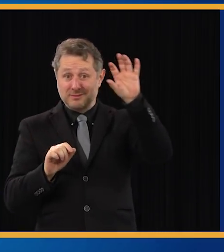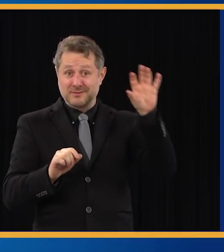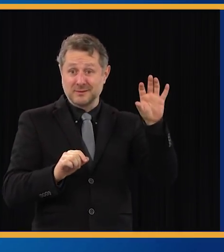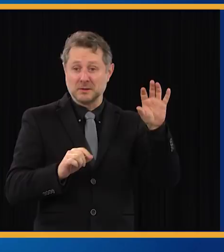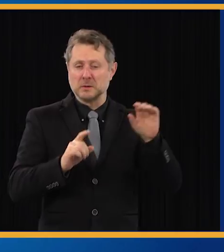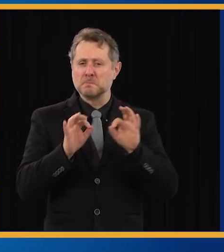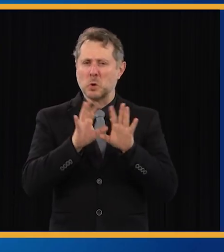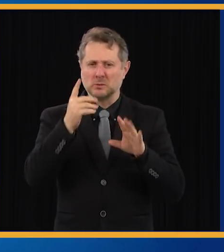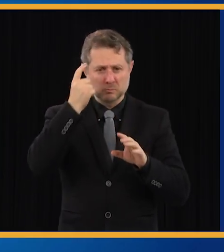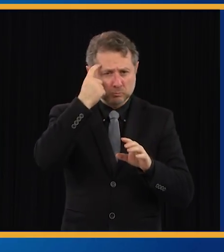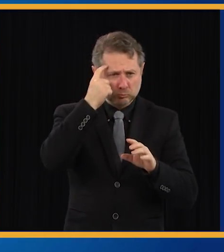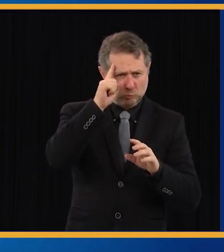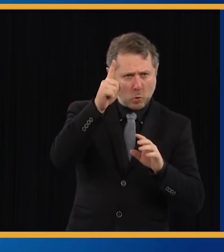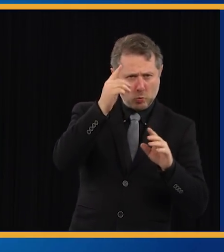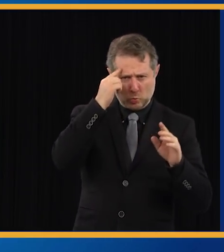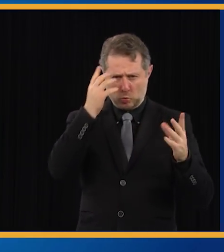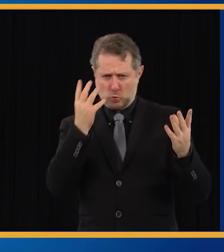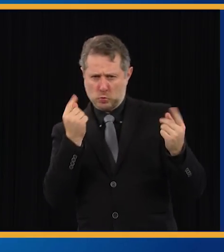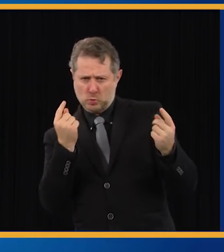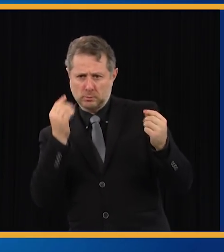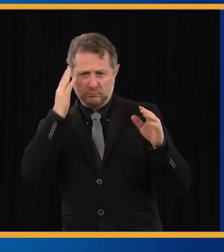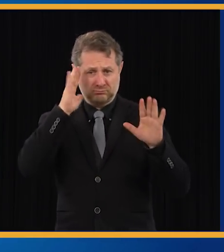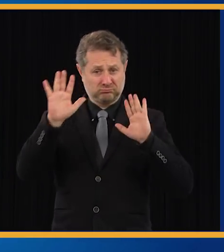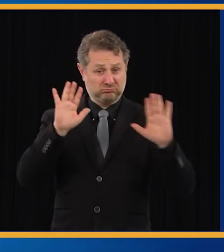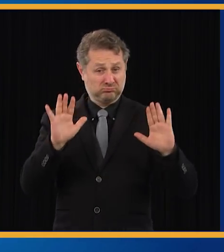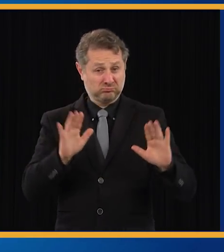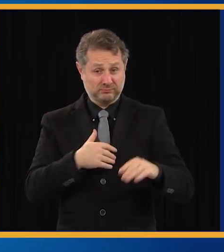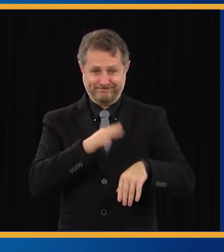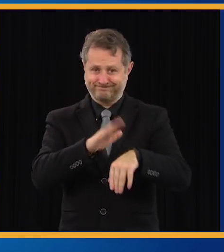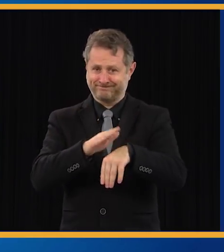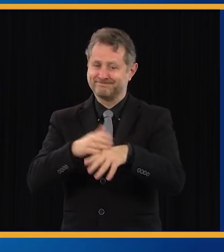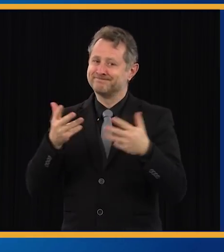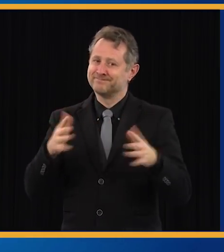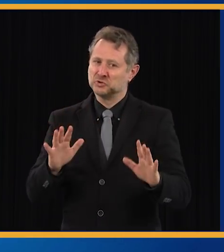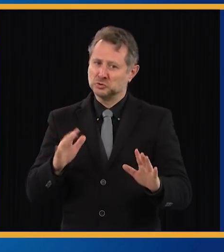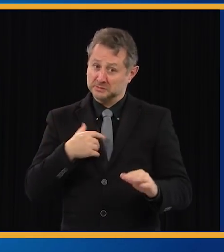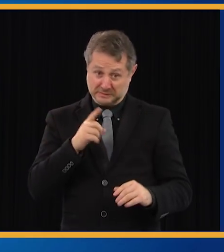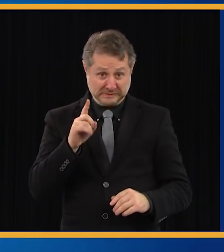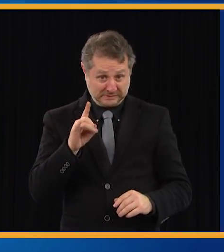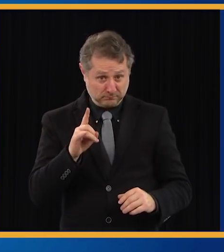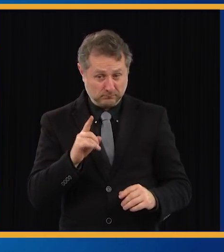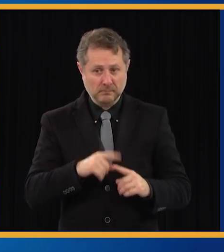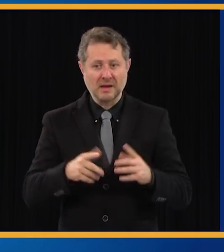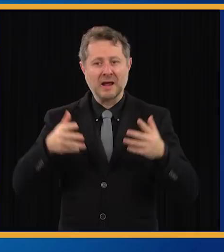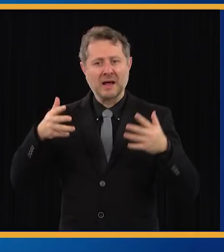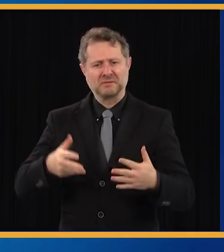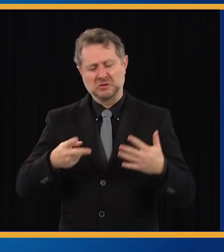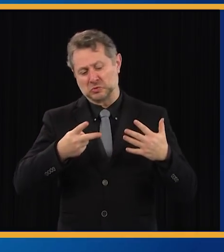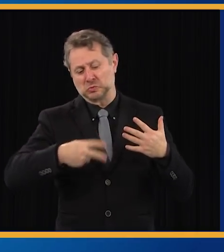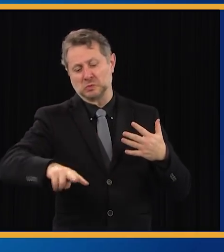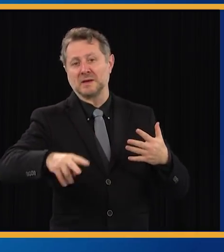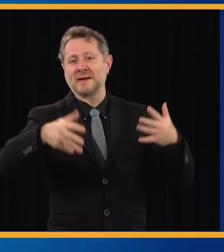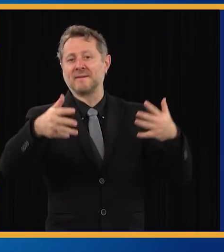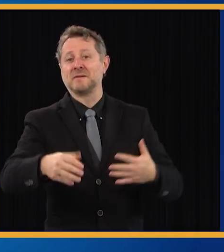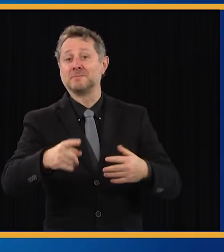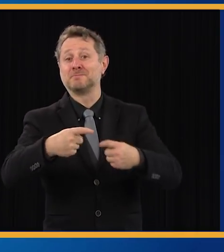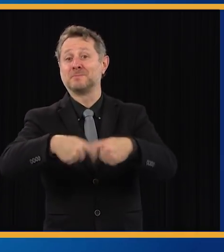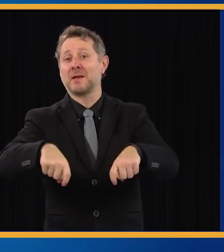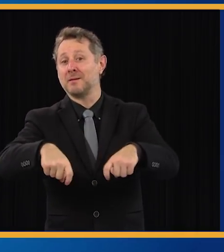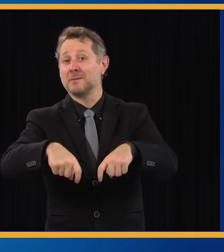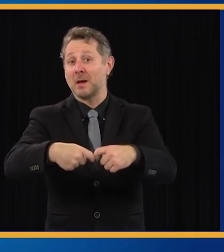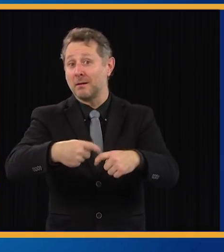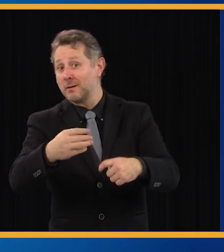reopen. Well, have you thought through reopening? And we have a couple of weeks, but start thinking through what it means to